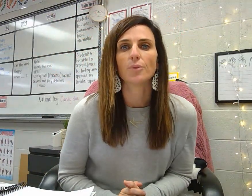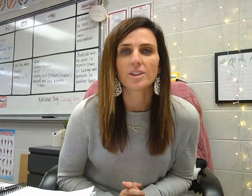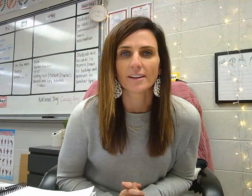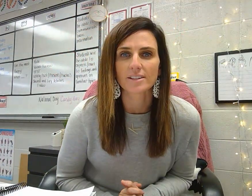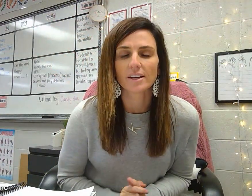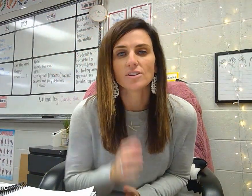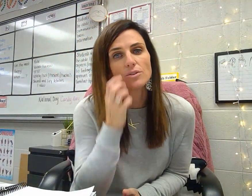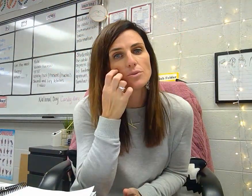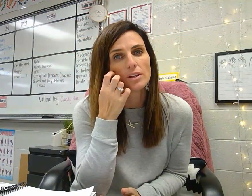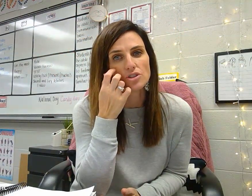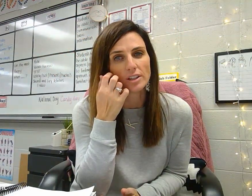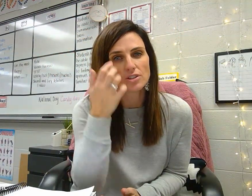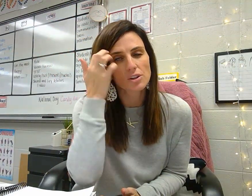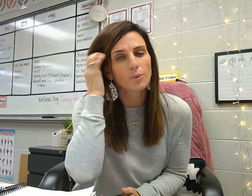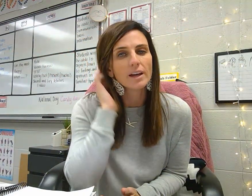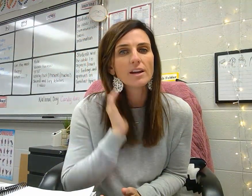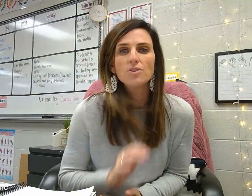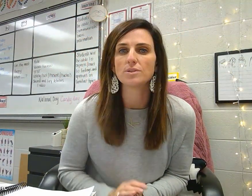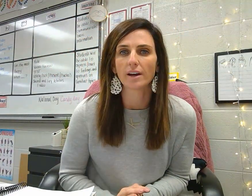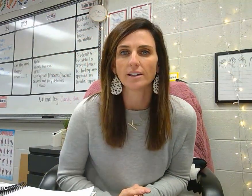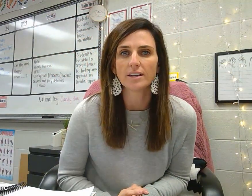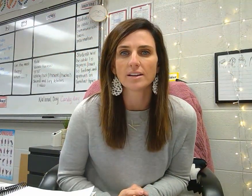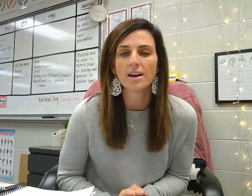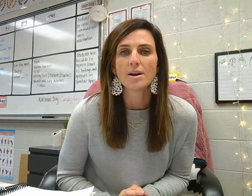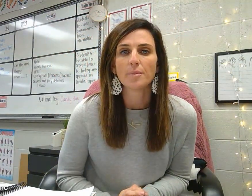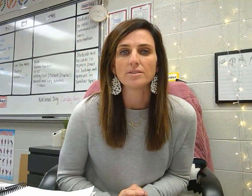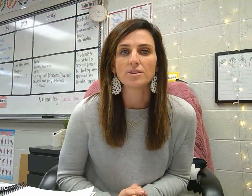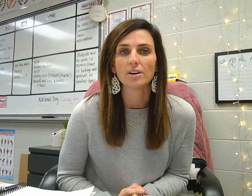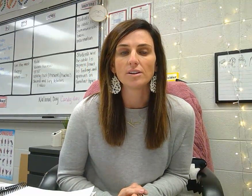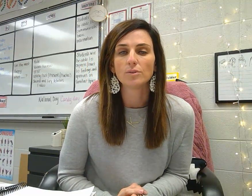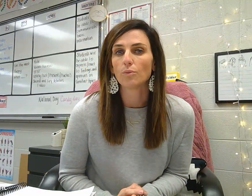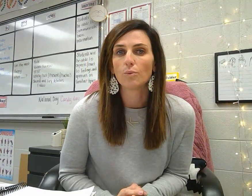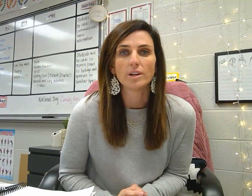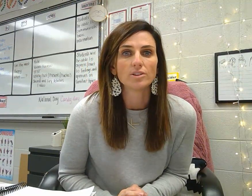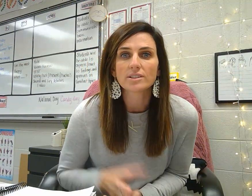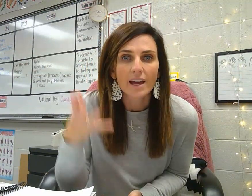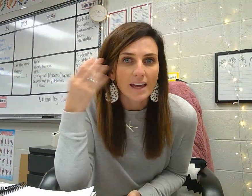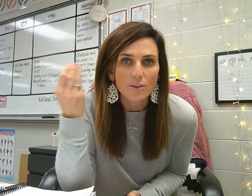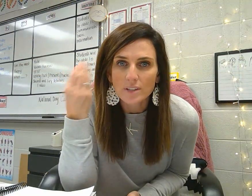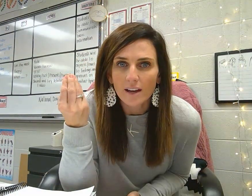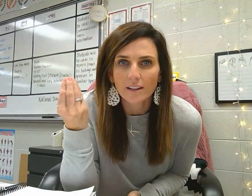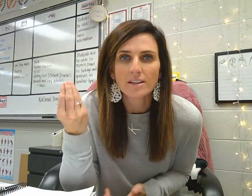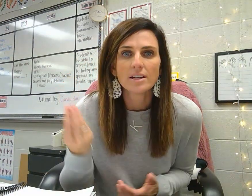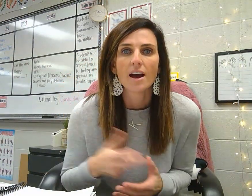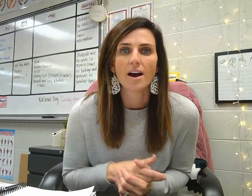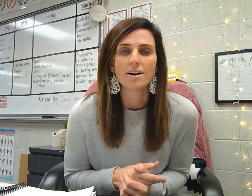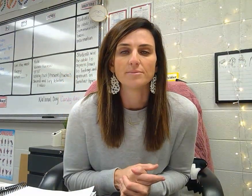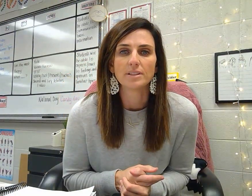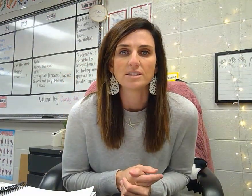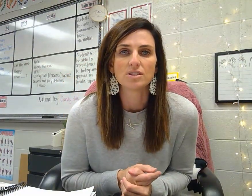with that sign, you can change the way you sign it based on what it looks like outside. Is the